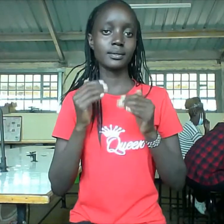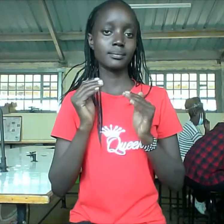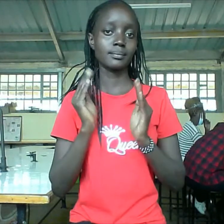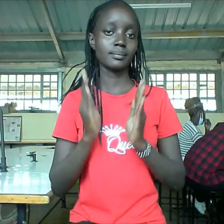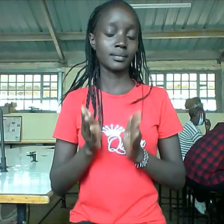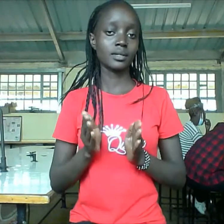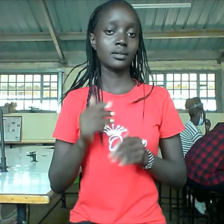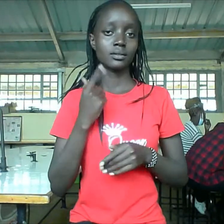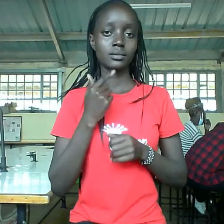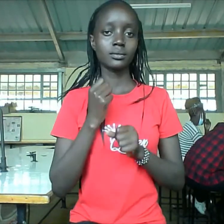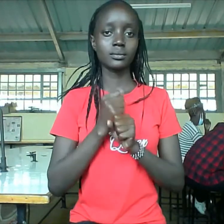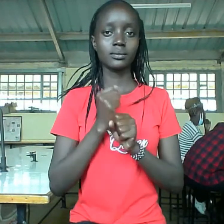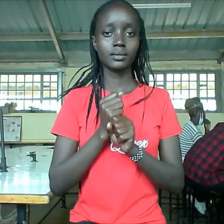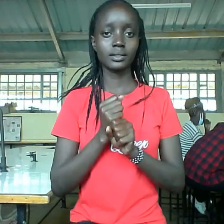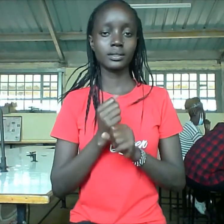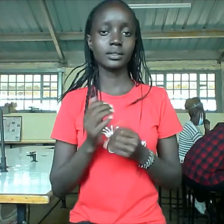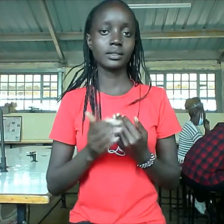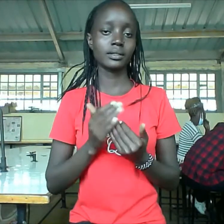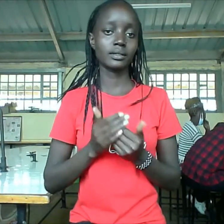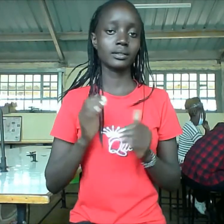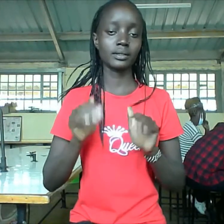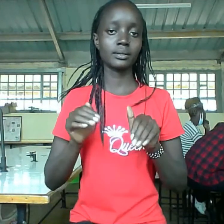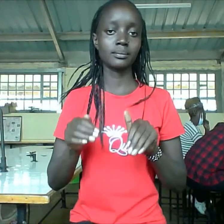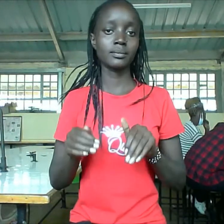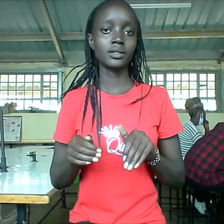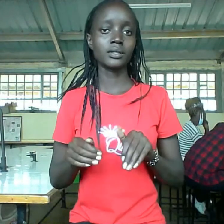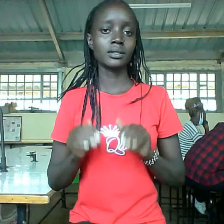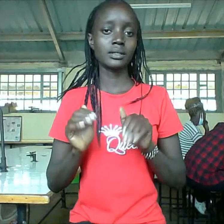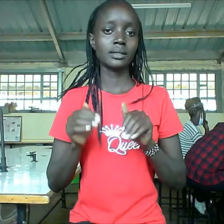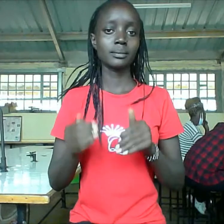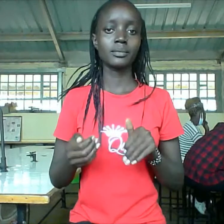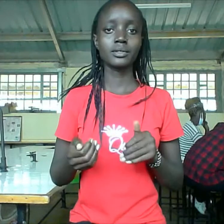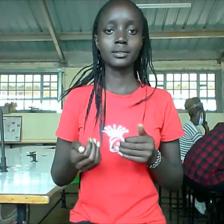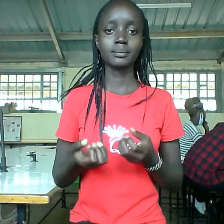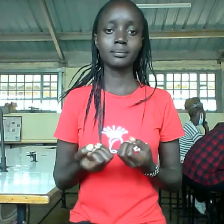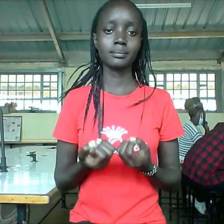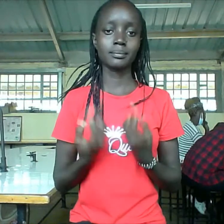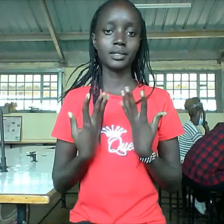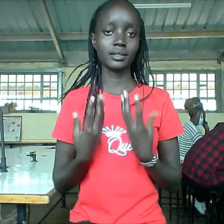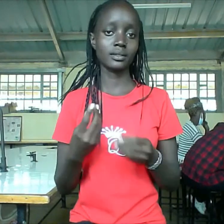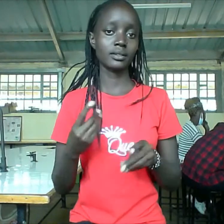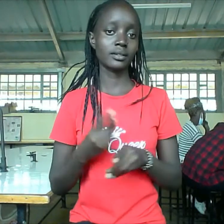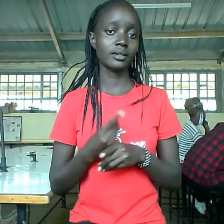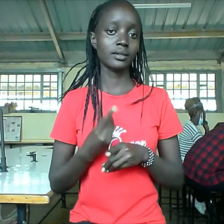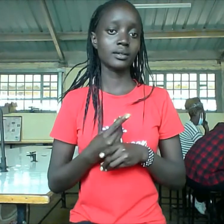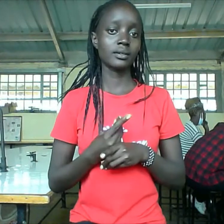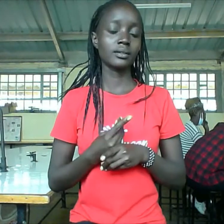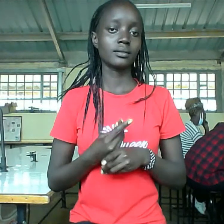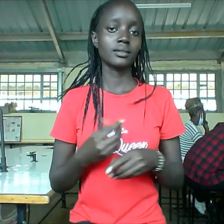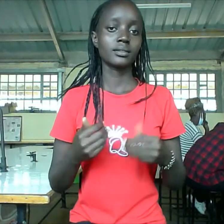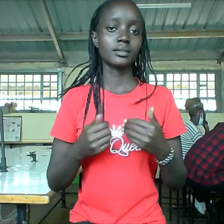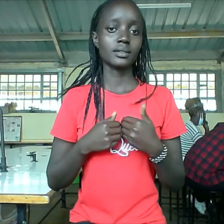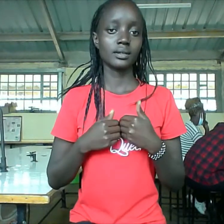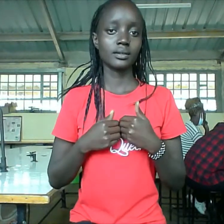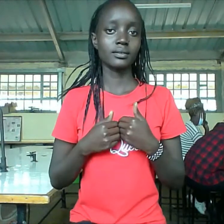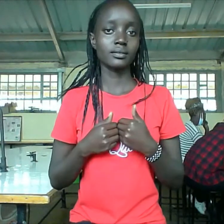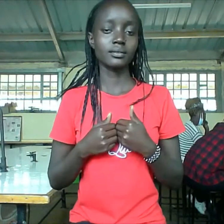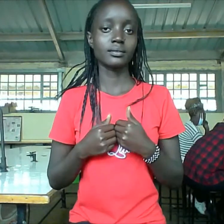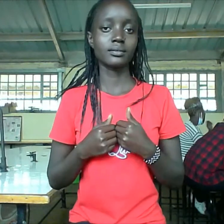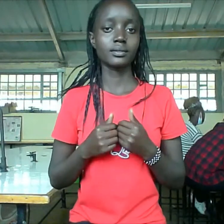He had many kind of animals on his farm, which ranged from sheep to pig and